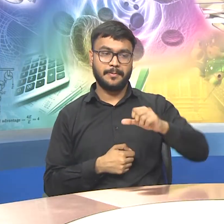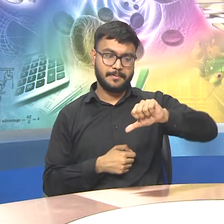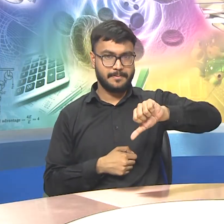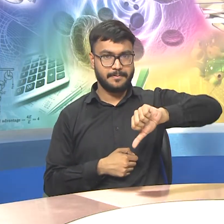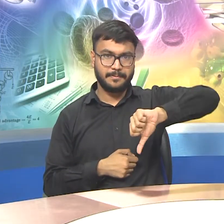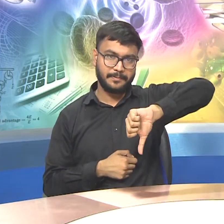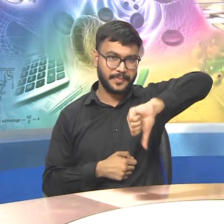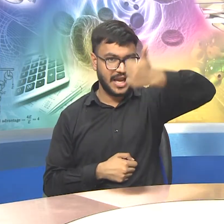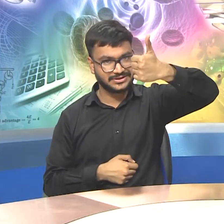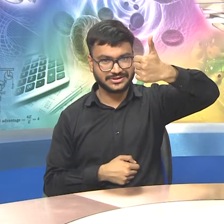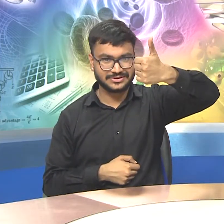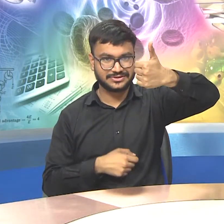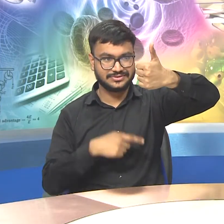In movement, we use the